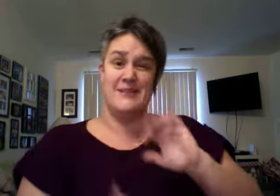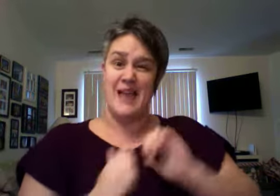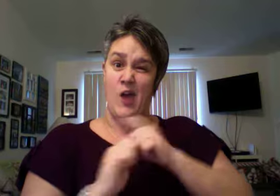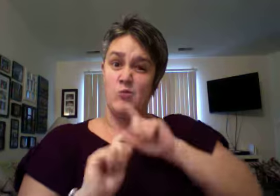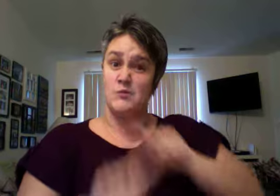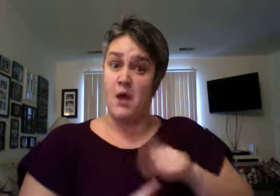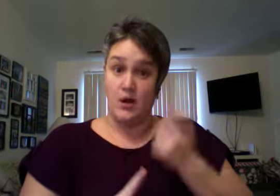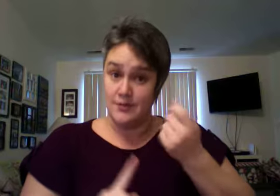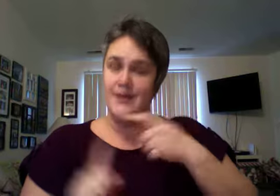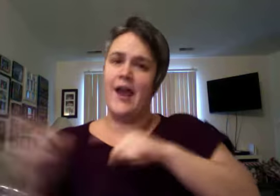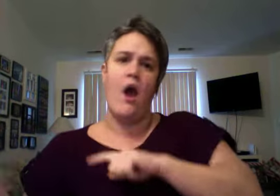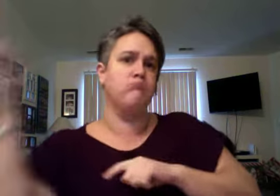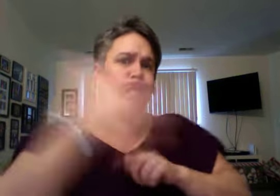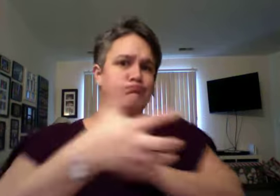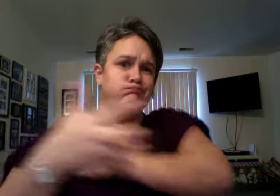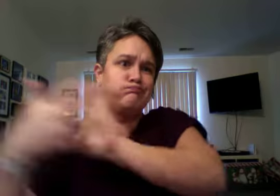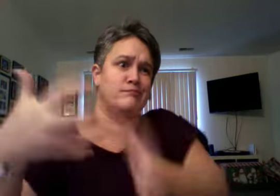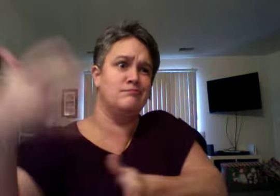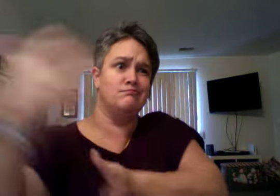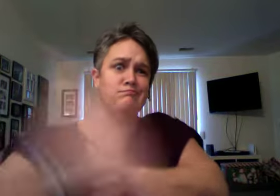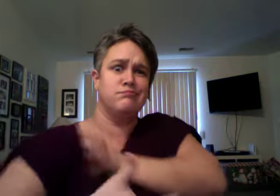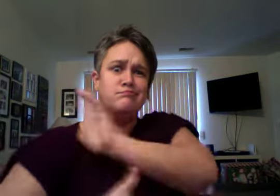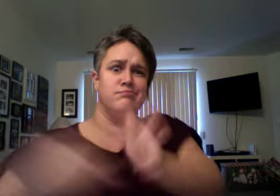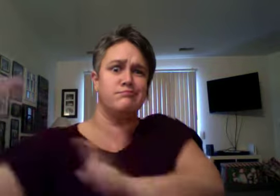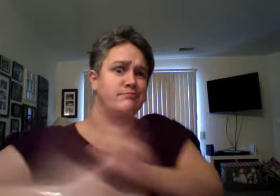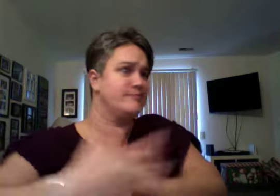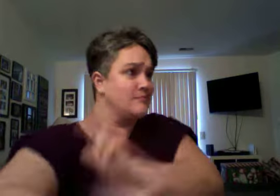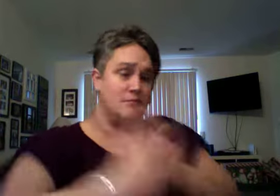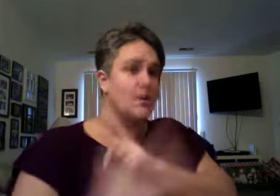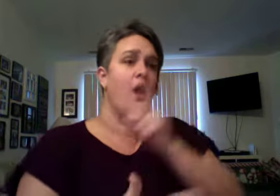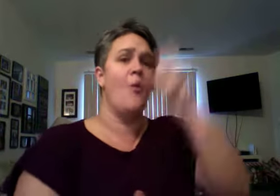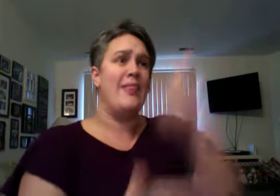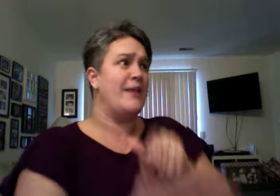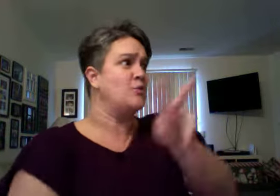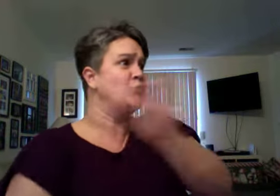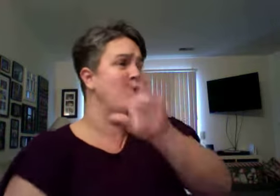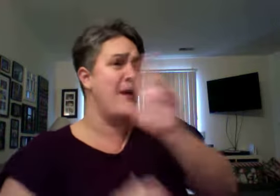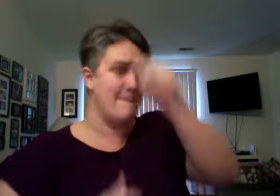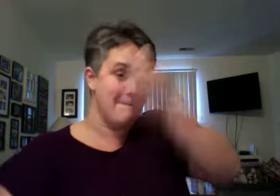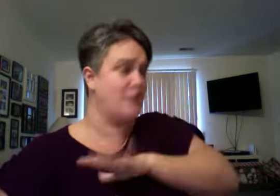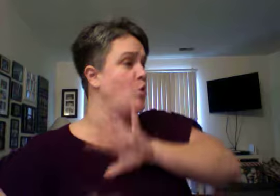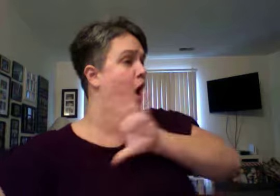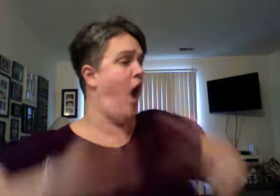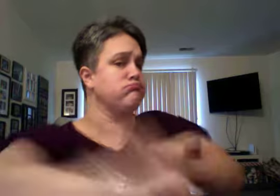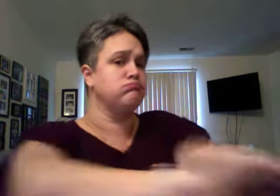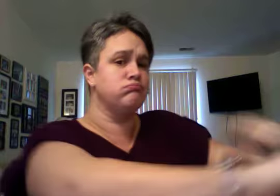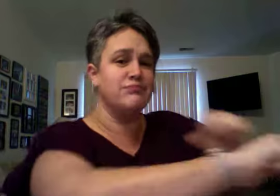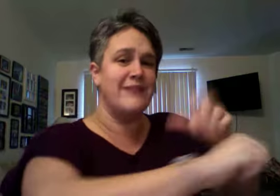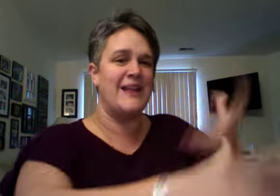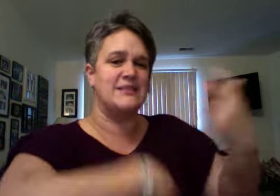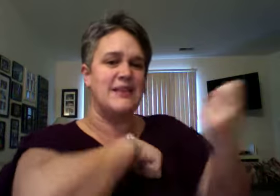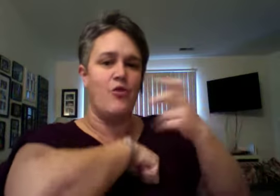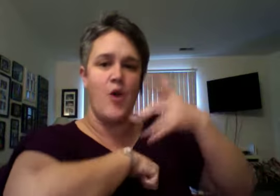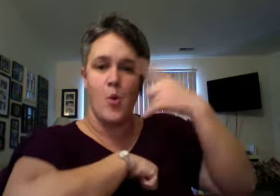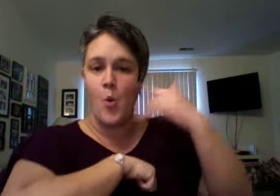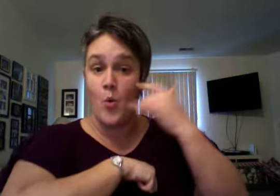with 17 ships and 1,200 men so he could enslave the Taino and steal their gold. There was only one problem. They